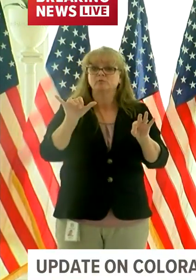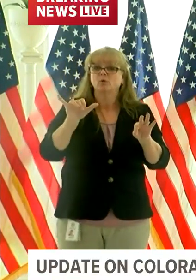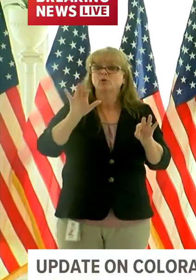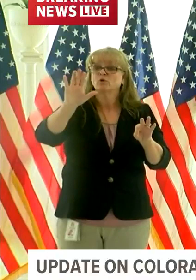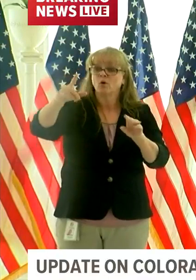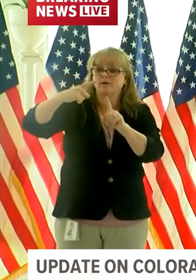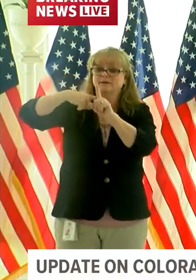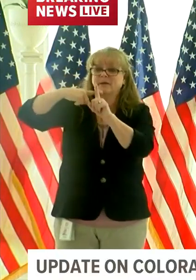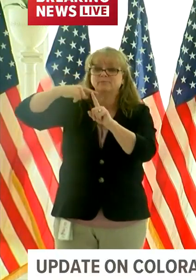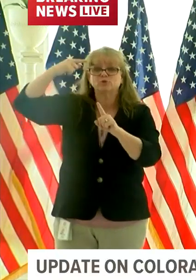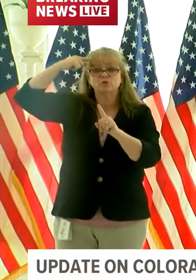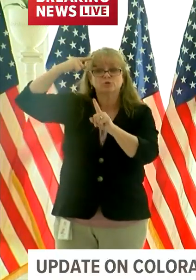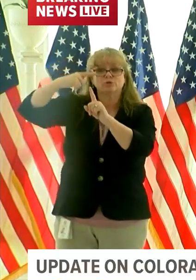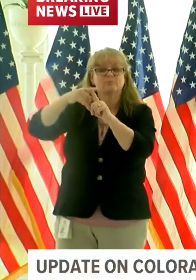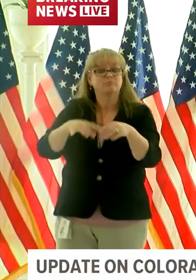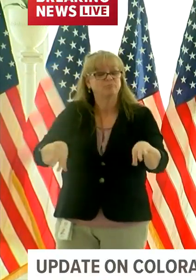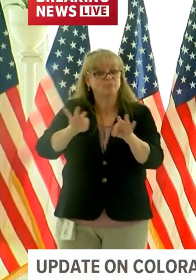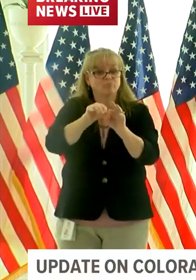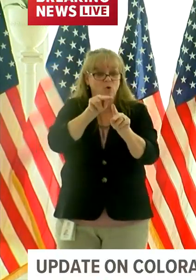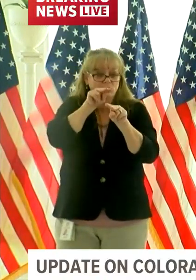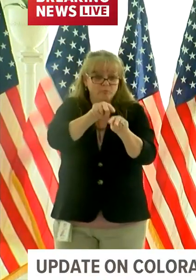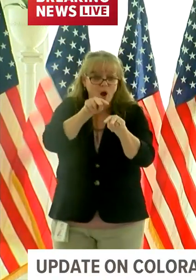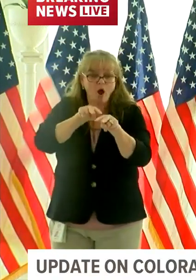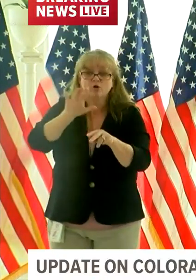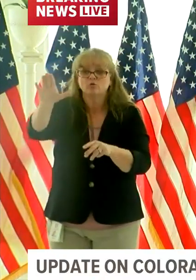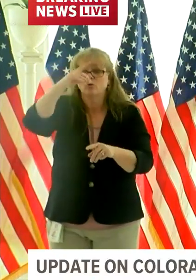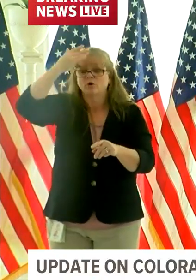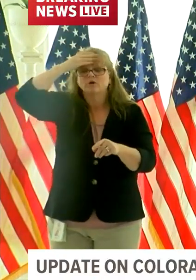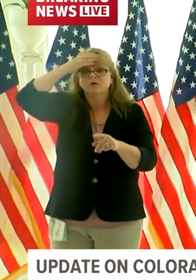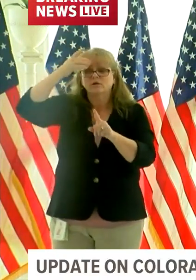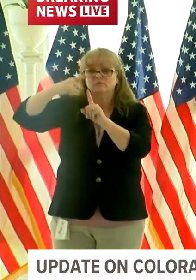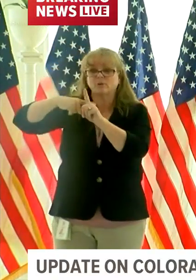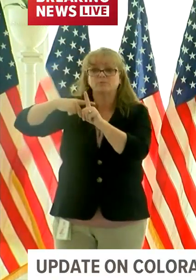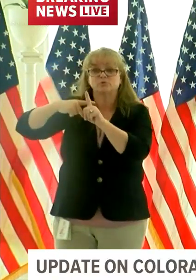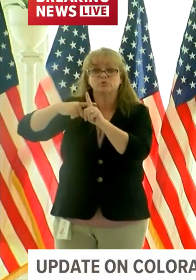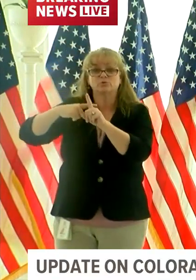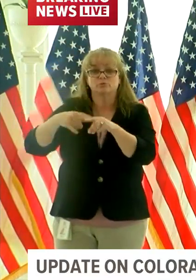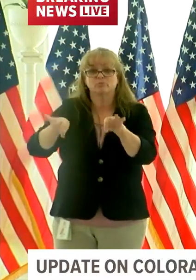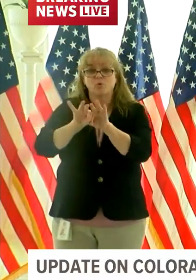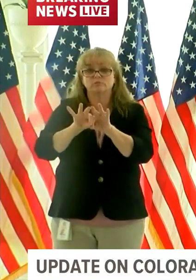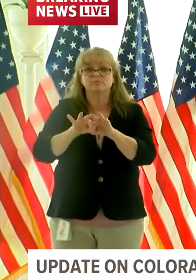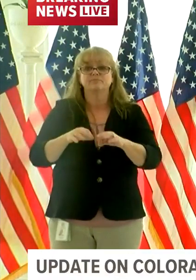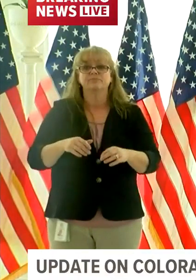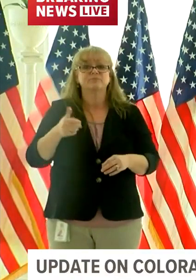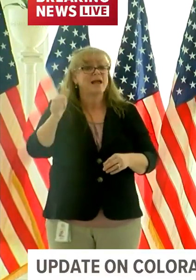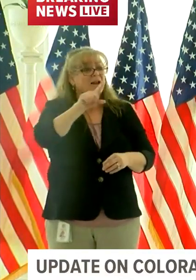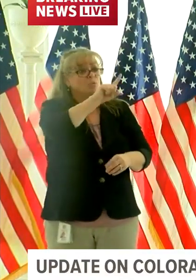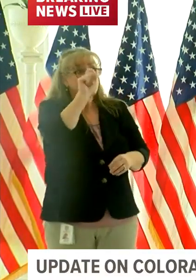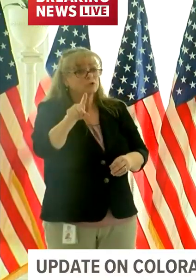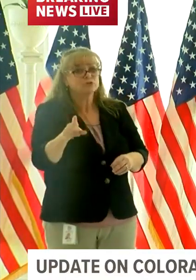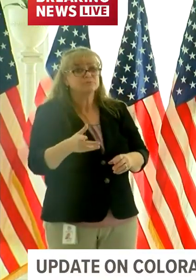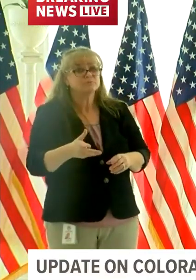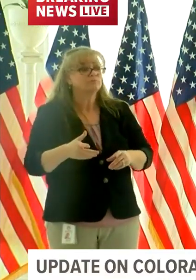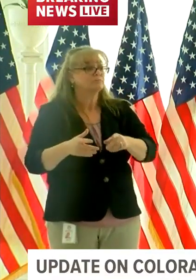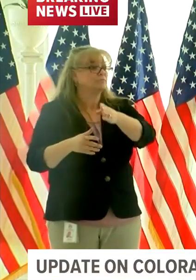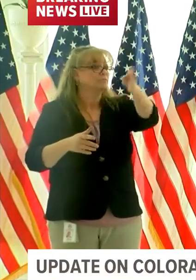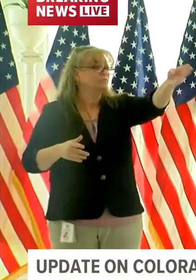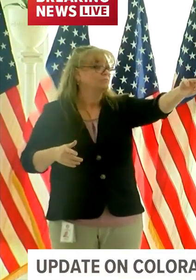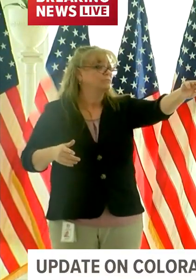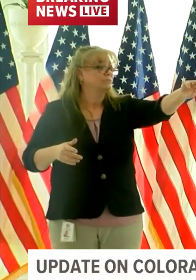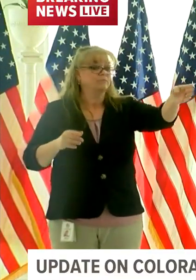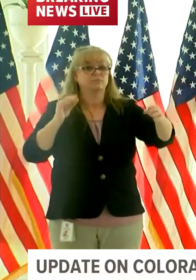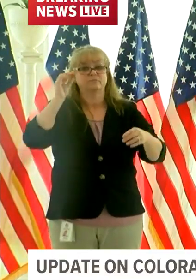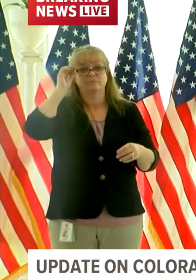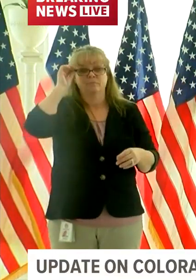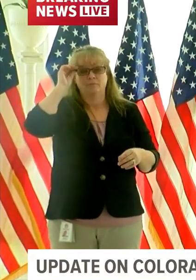we return to more normalcy. Any final question? Yeah, Governor, I want to follow up. You didn't answer the question about why April